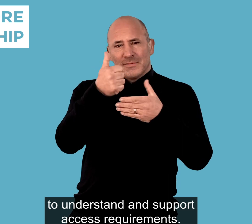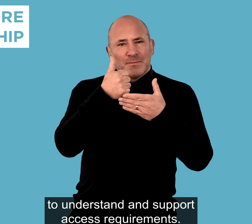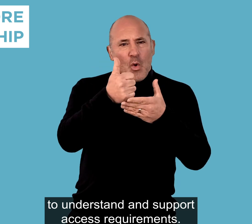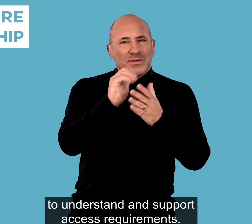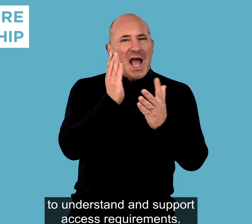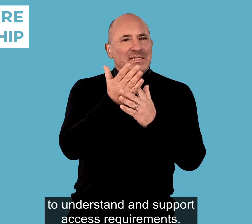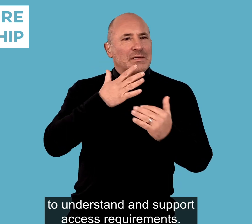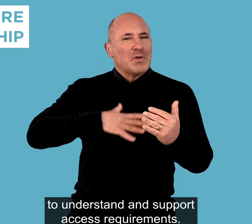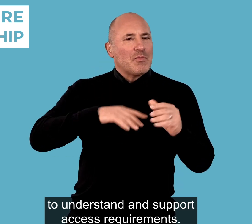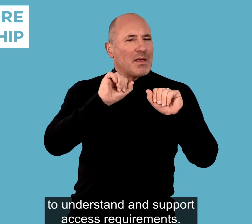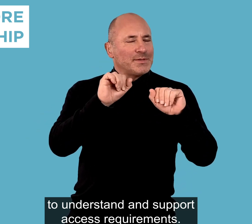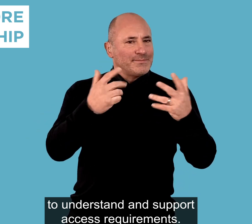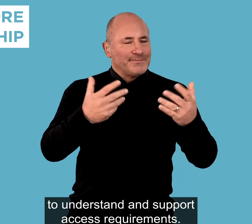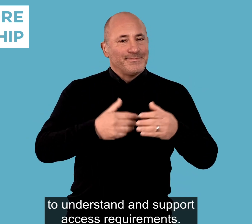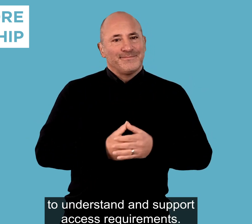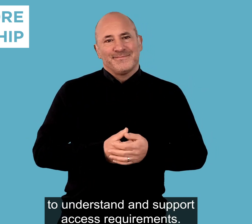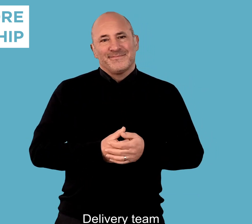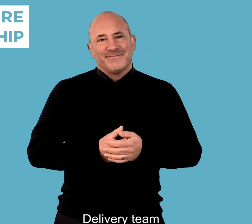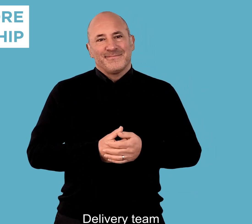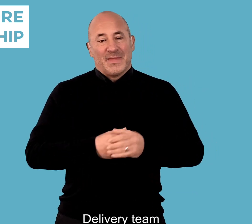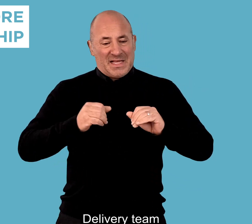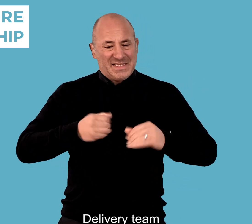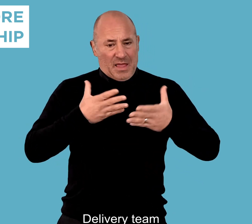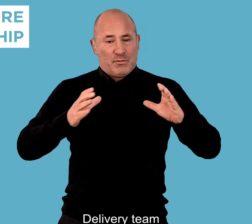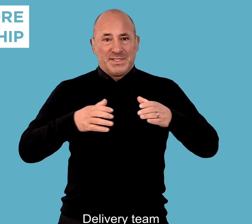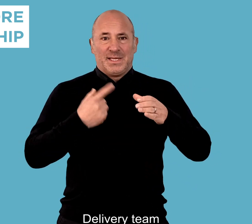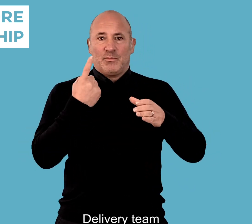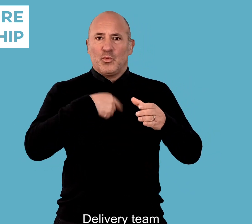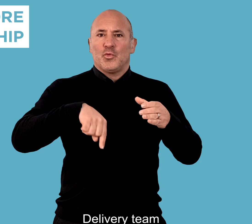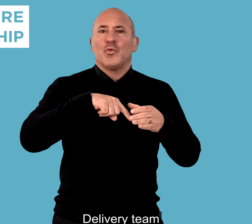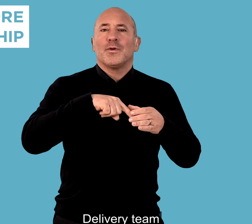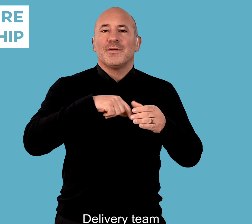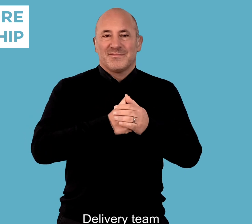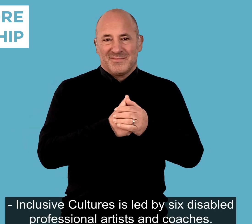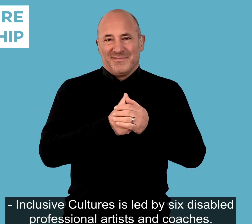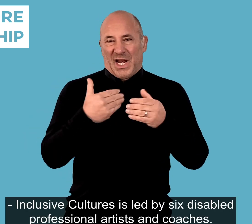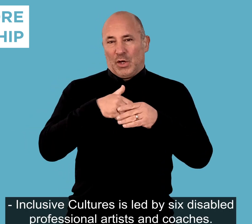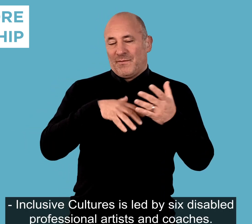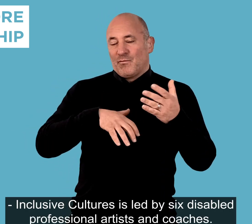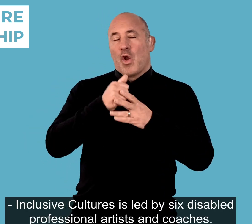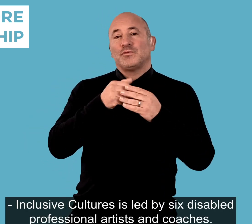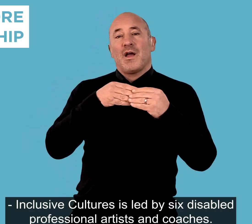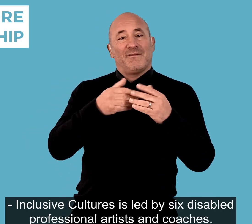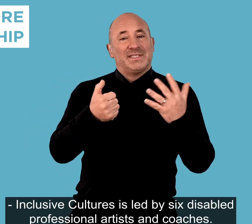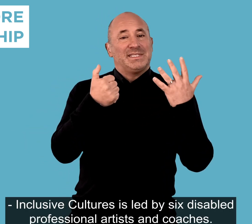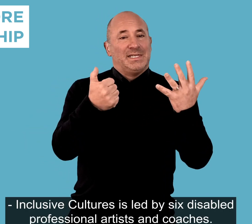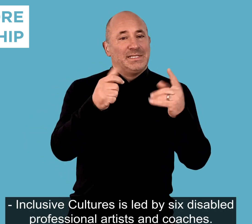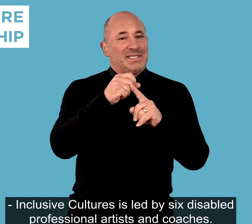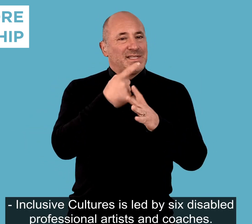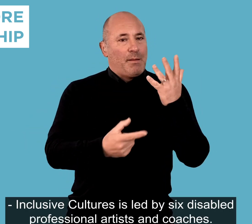and support access requirements Delivery team Inclusive Cultures is led by six